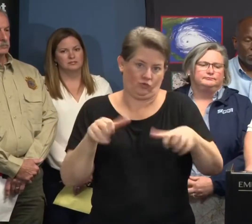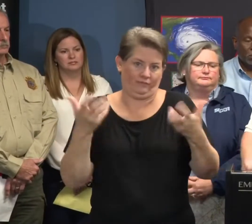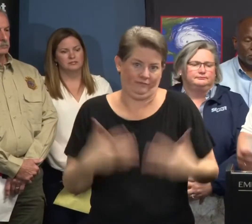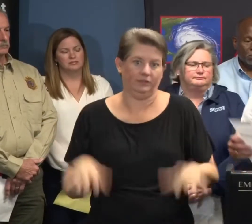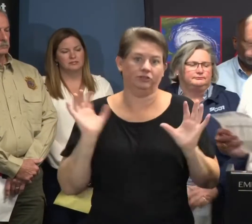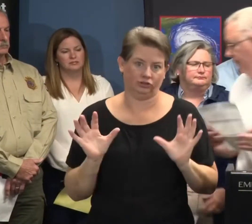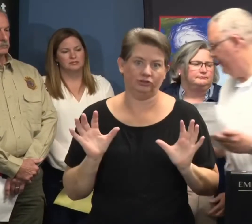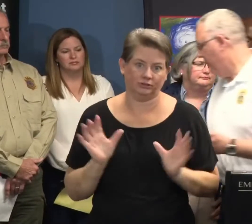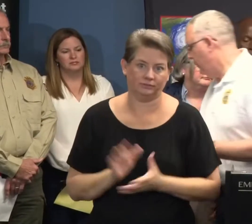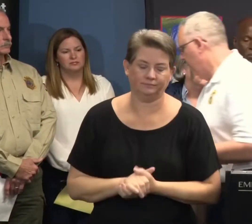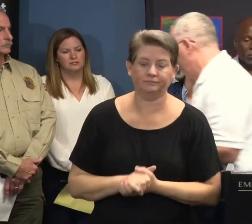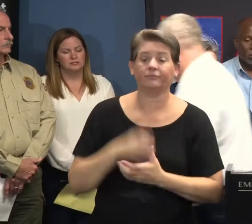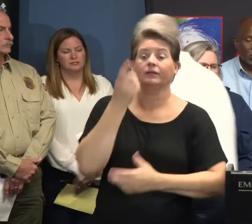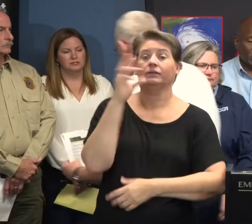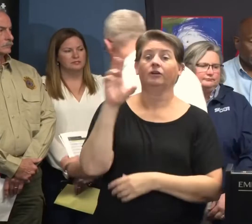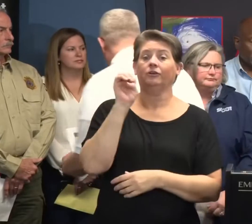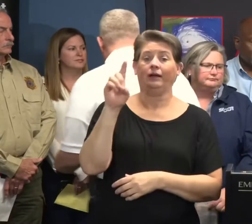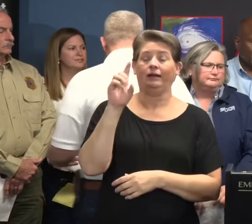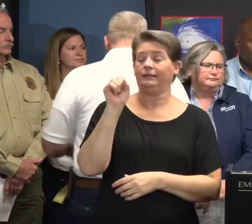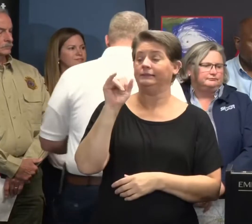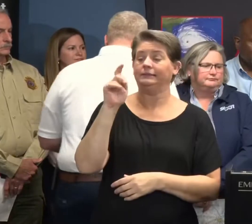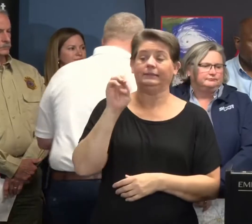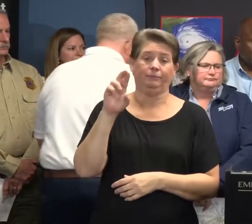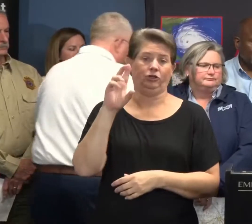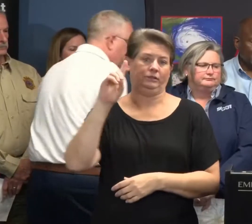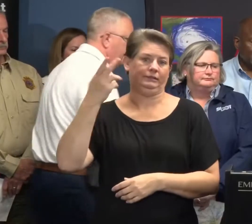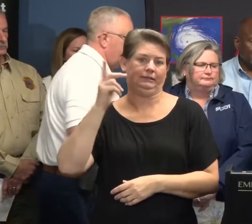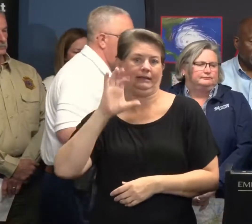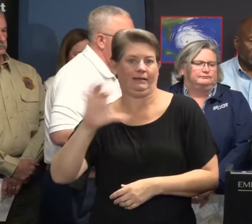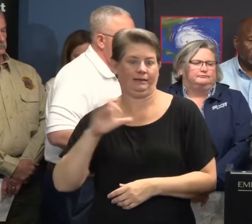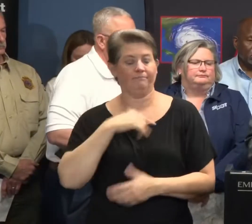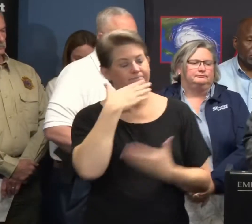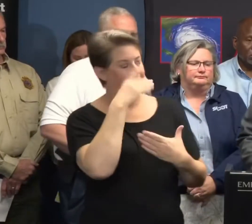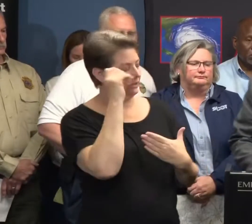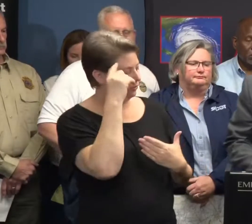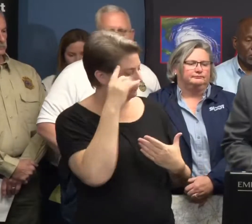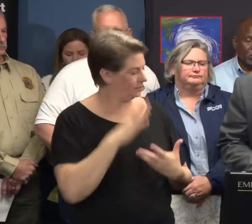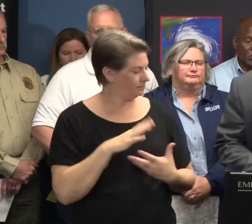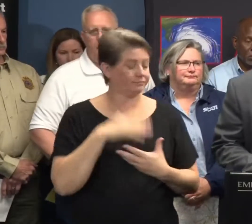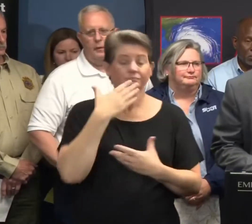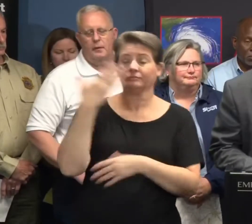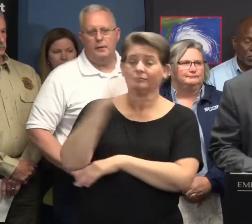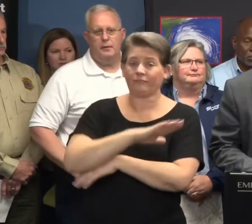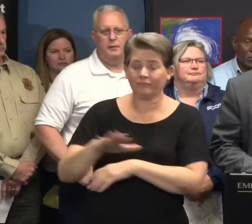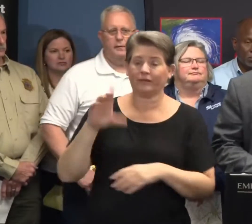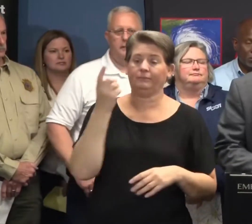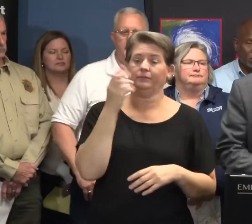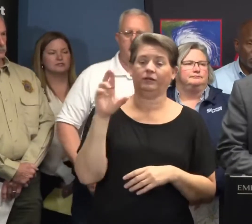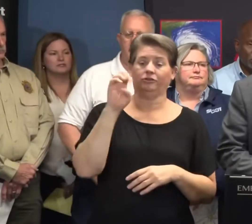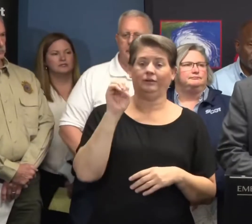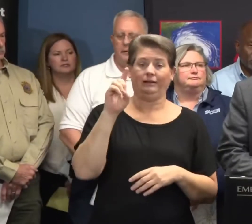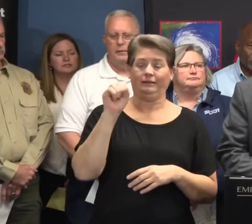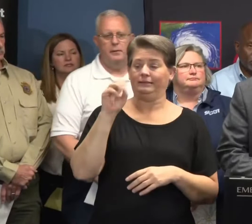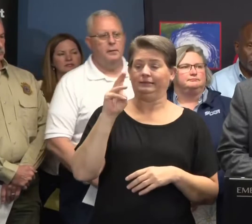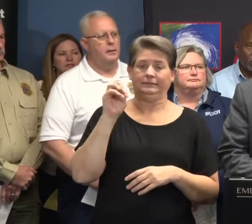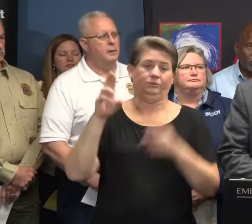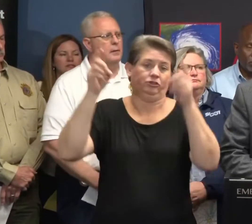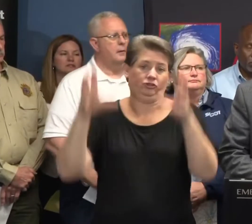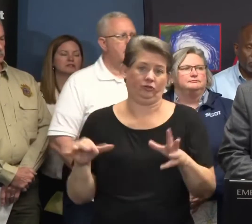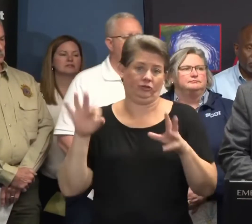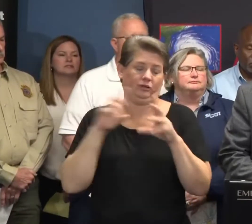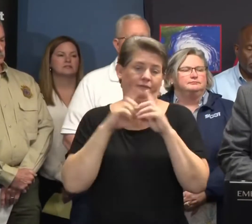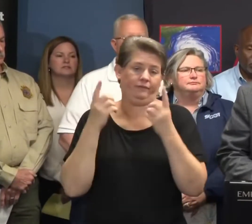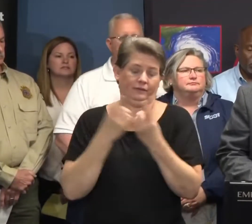Thank you, sir. Dr. Ed Simmer, DHEC. Thank you, Governor. Good afternoon, everyone. I'm Dr. Ed Simmer, Director of the South